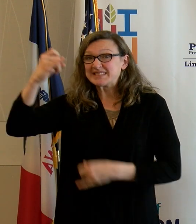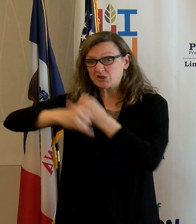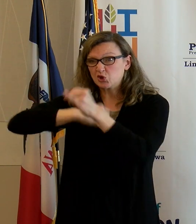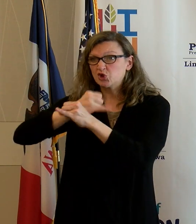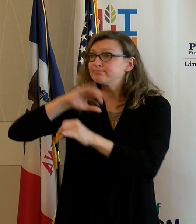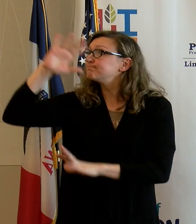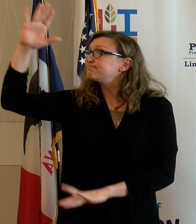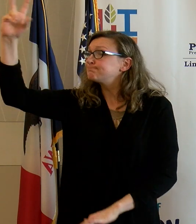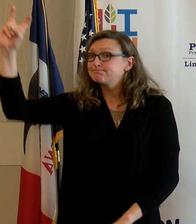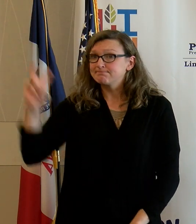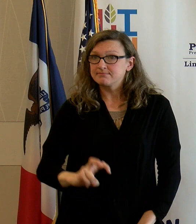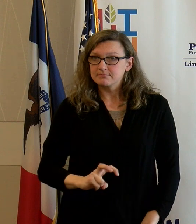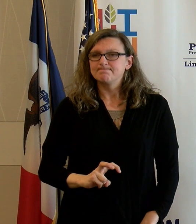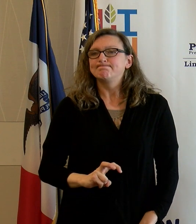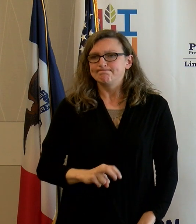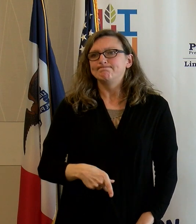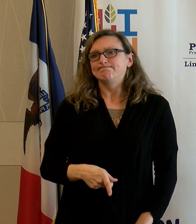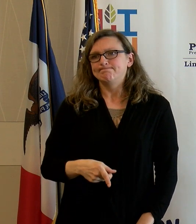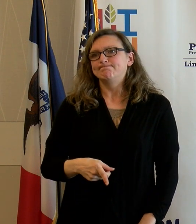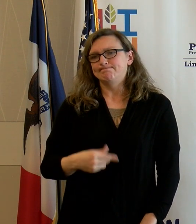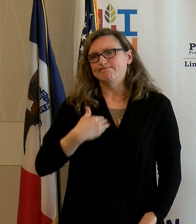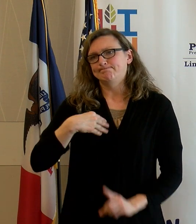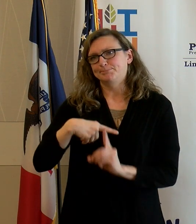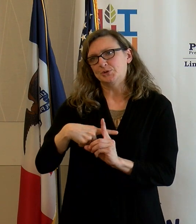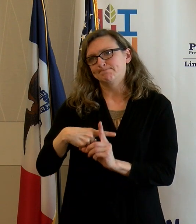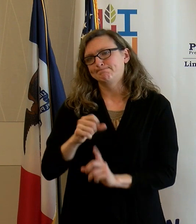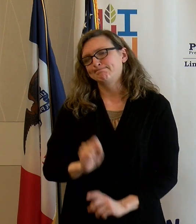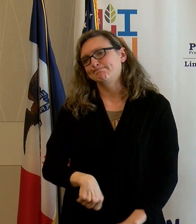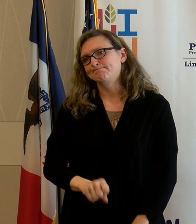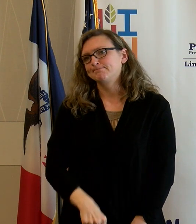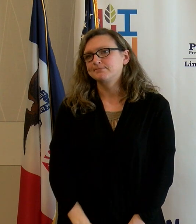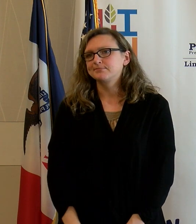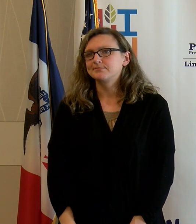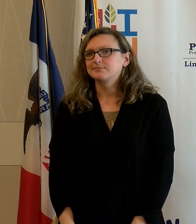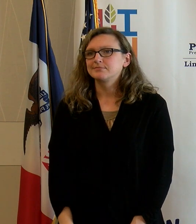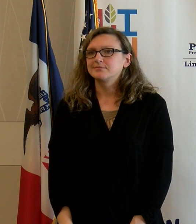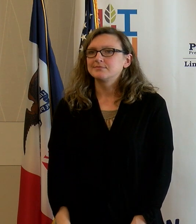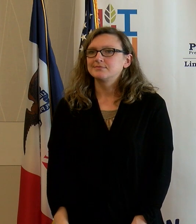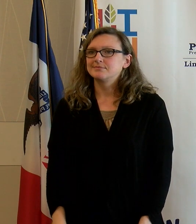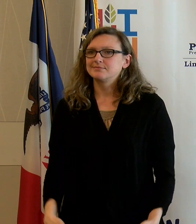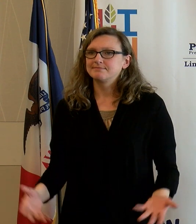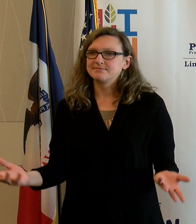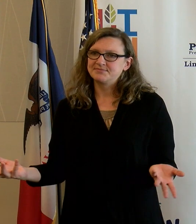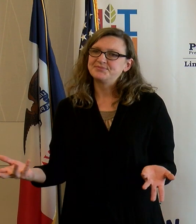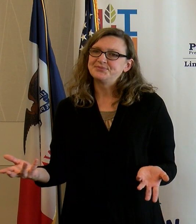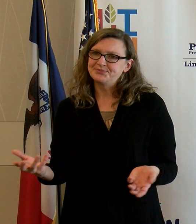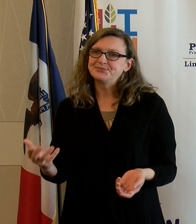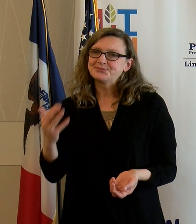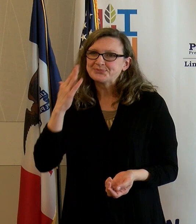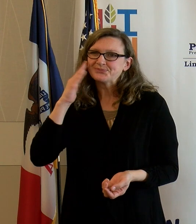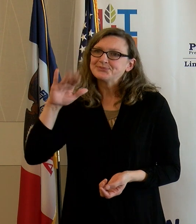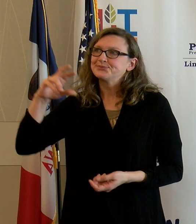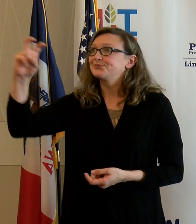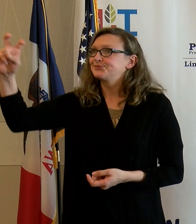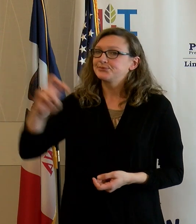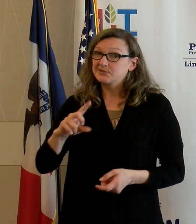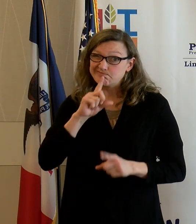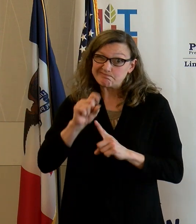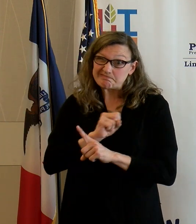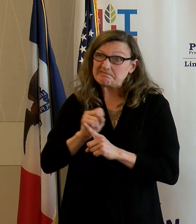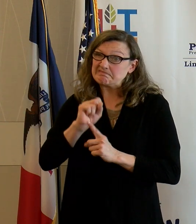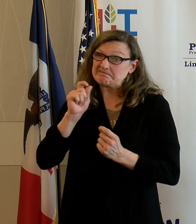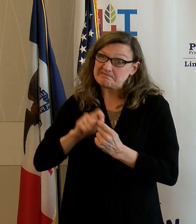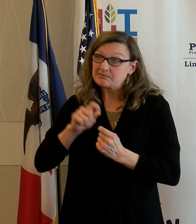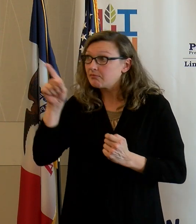traveled, and we are assuming, because we cannot identify anything else, that their illness may be related to travel. However,